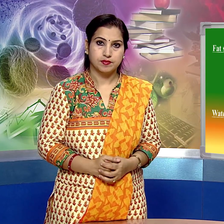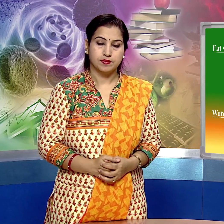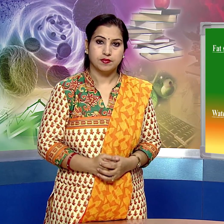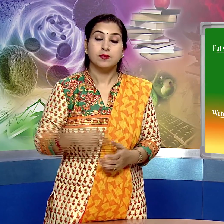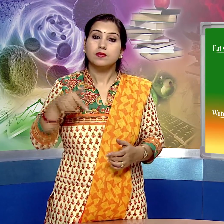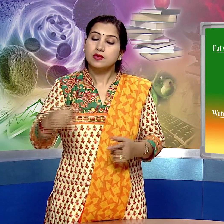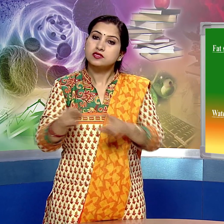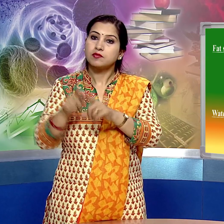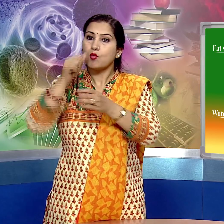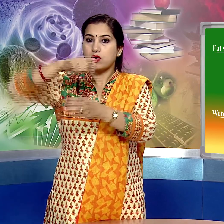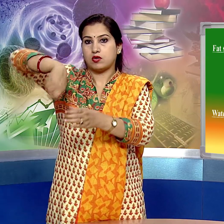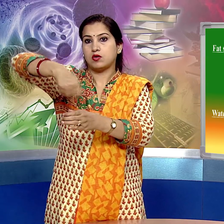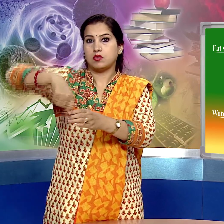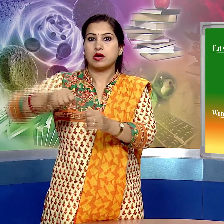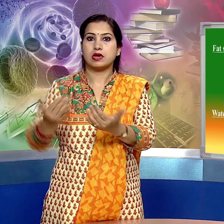This is also water soluble.